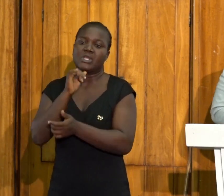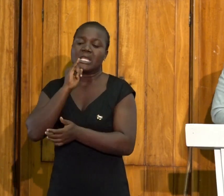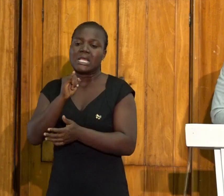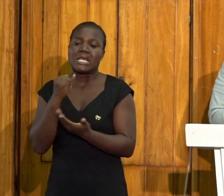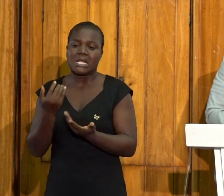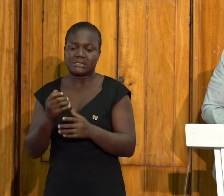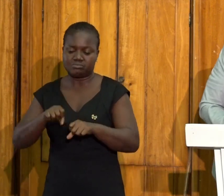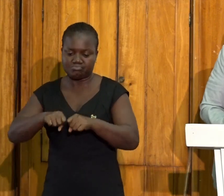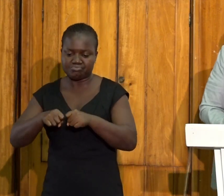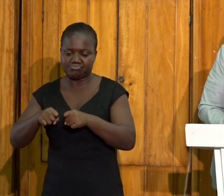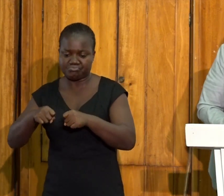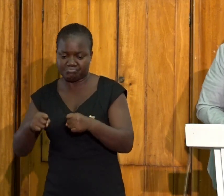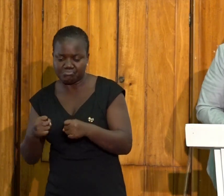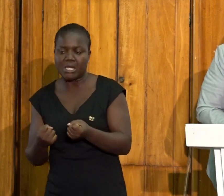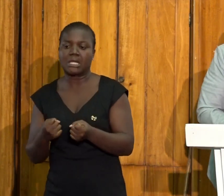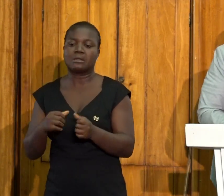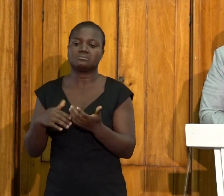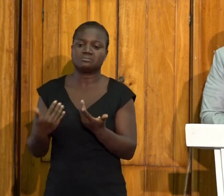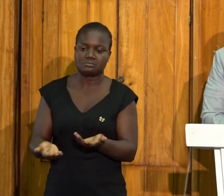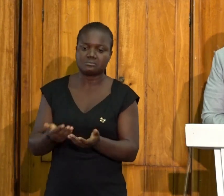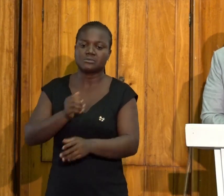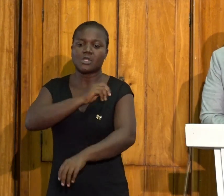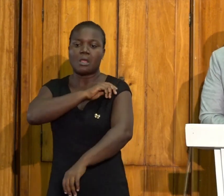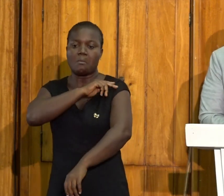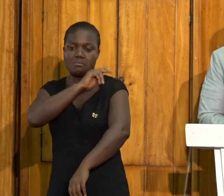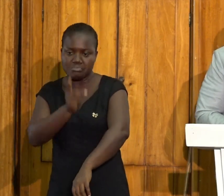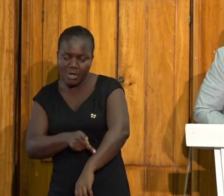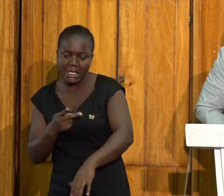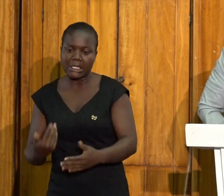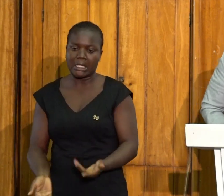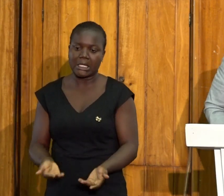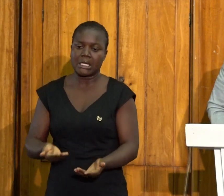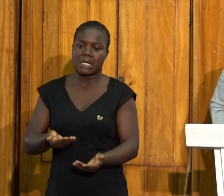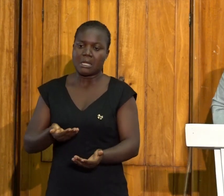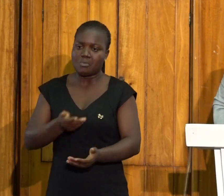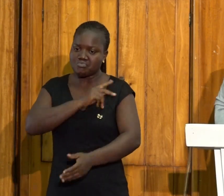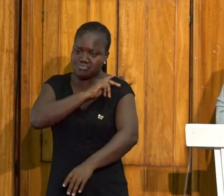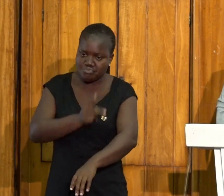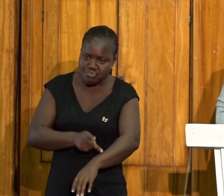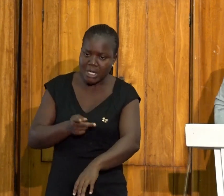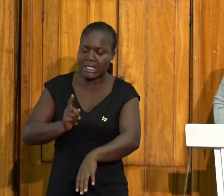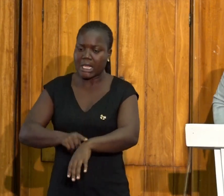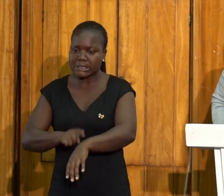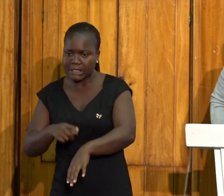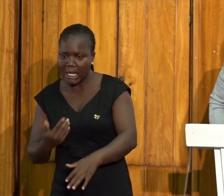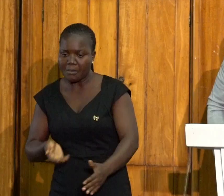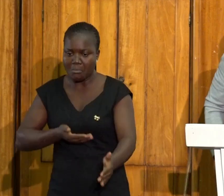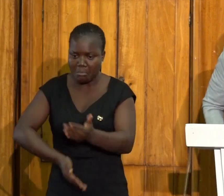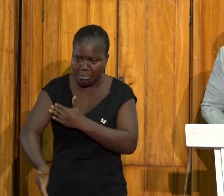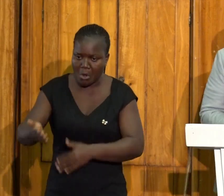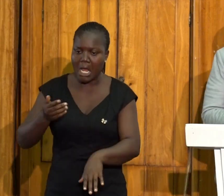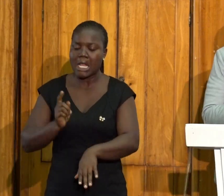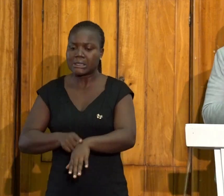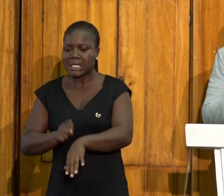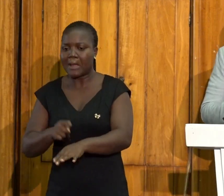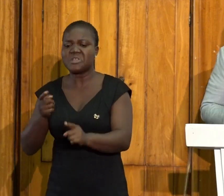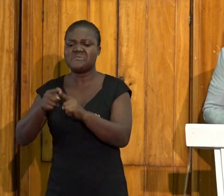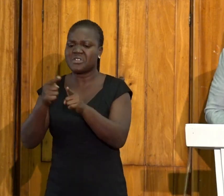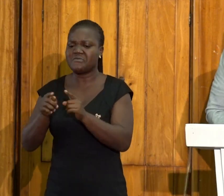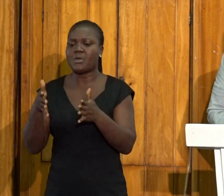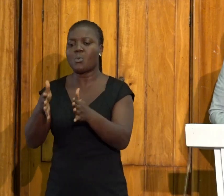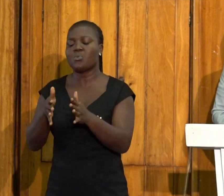subdividing the outcomes into pregnancy outcomes, maternal health outcomes, as well as neonatal or infant outcomes. So these are